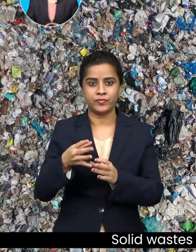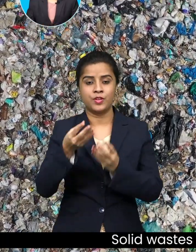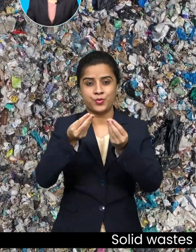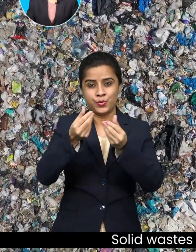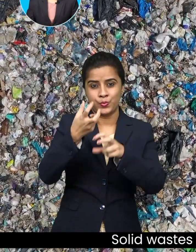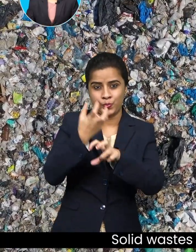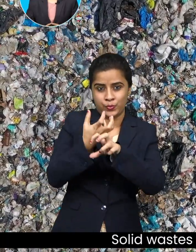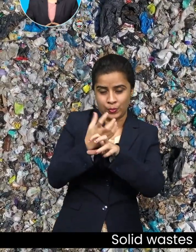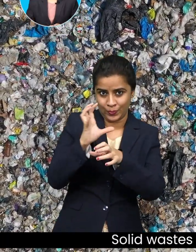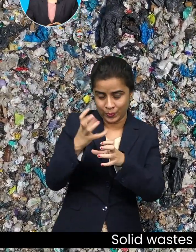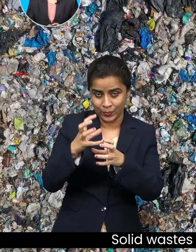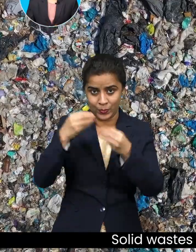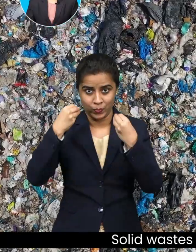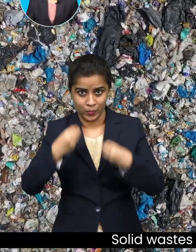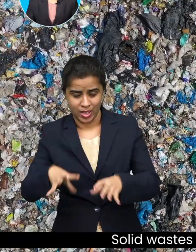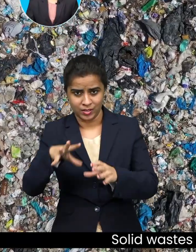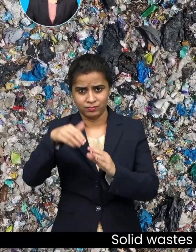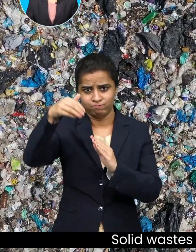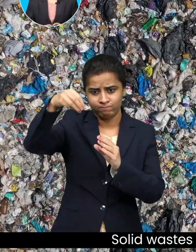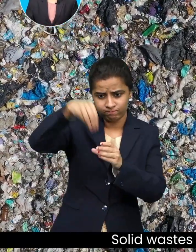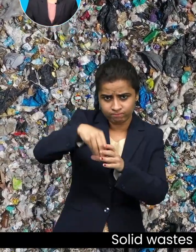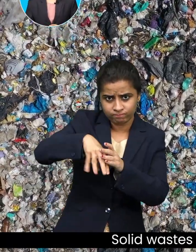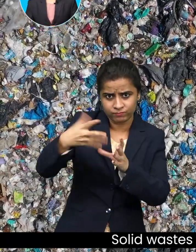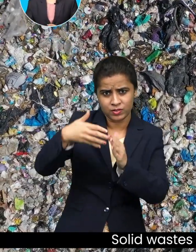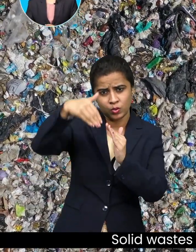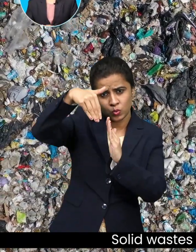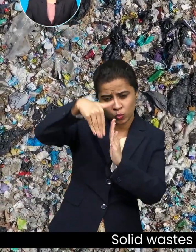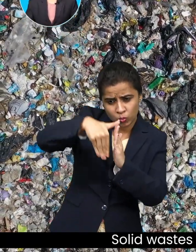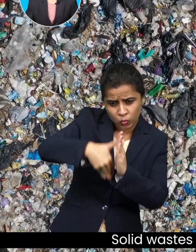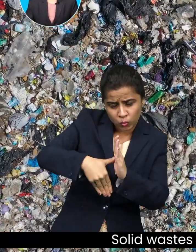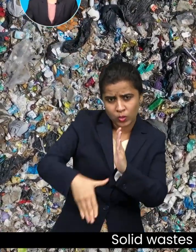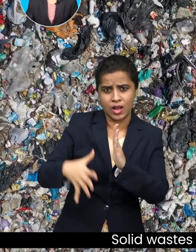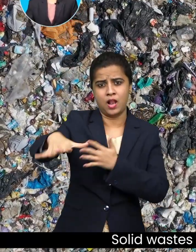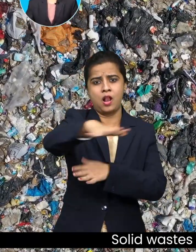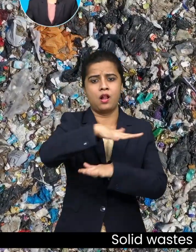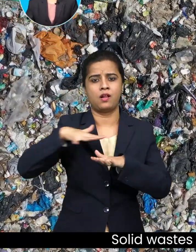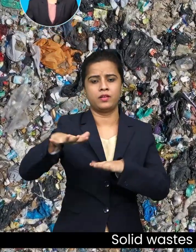Solid waste are dumped into low-lying areas.